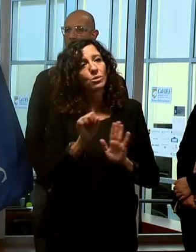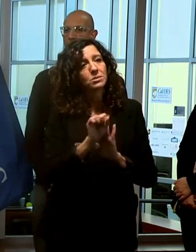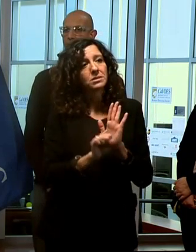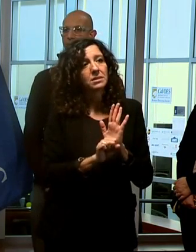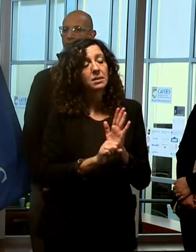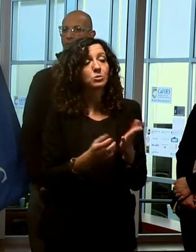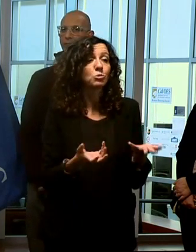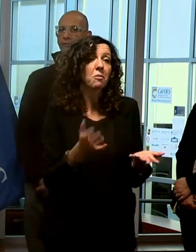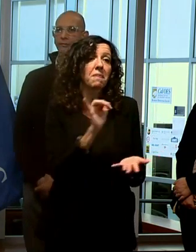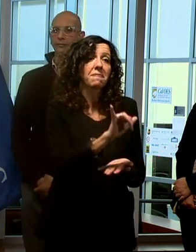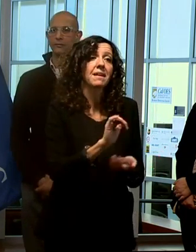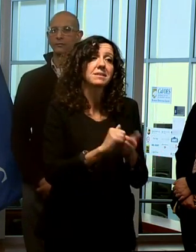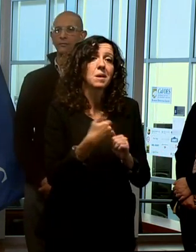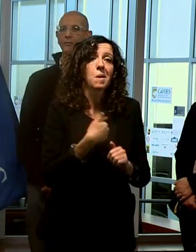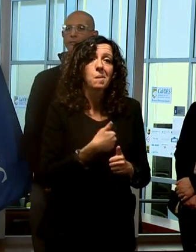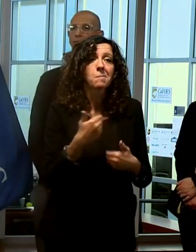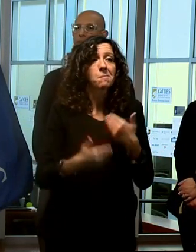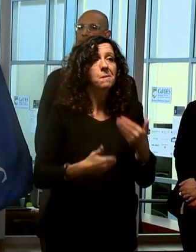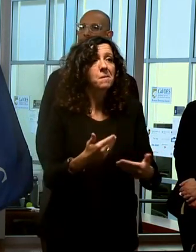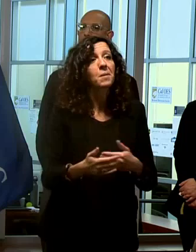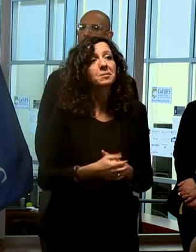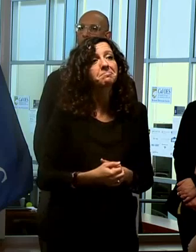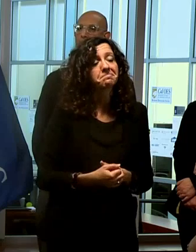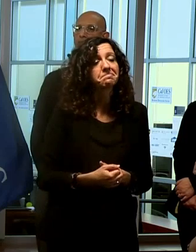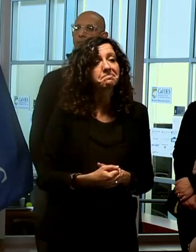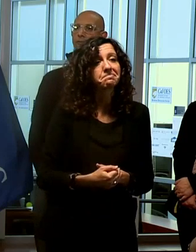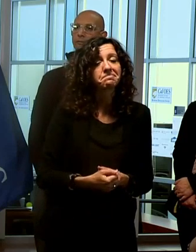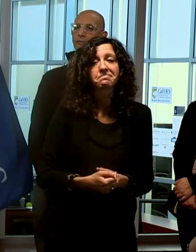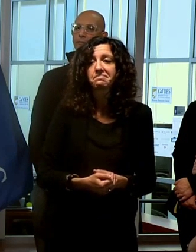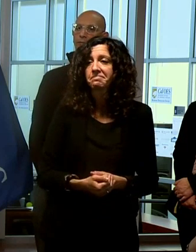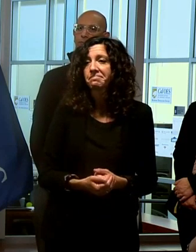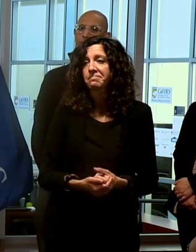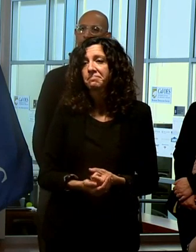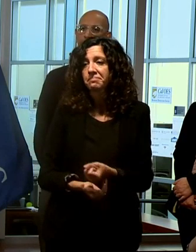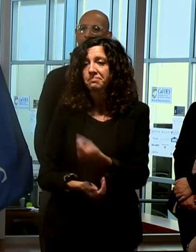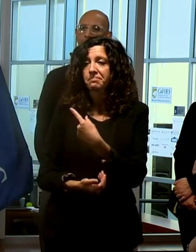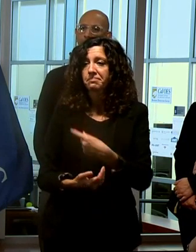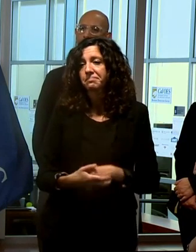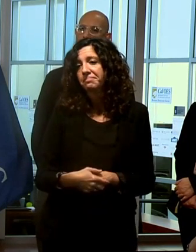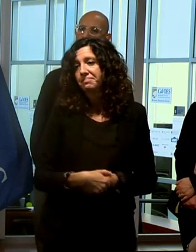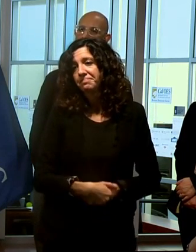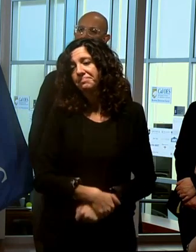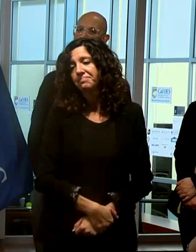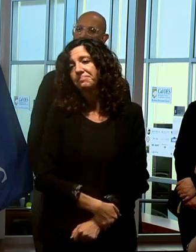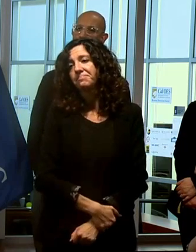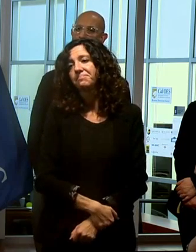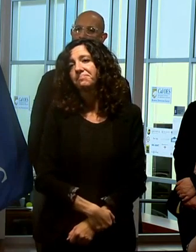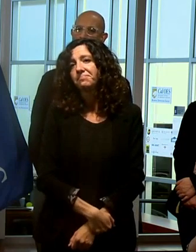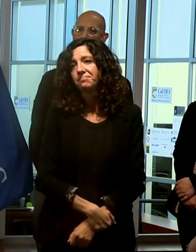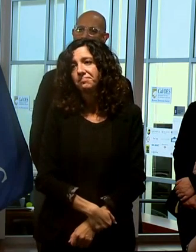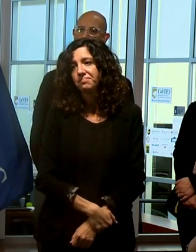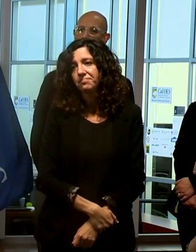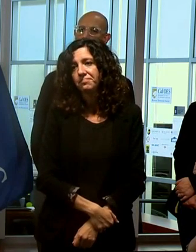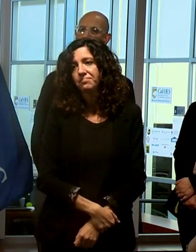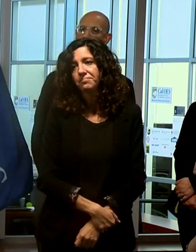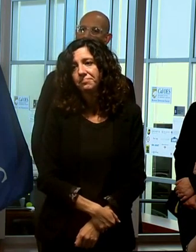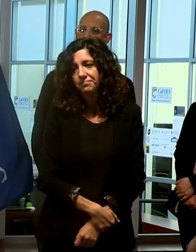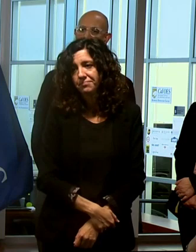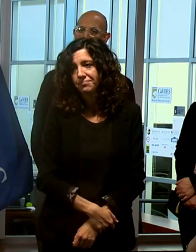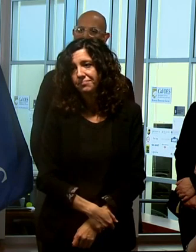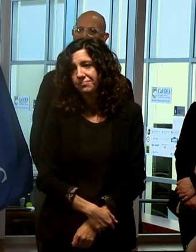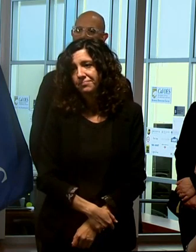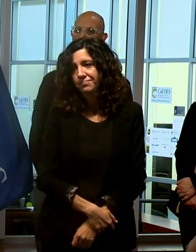that's how we're conducting ourselves. There's some, just thinking about how, I take your point that